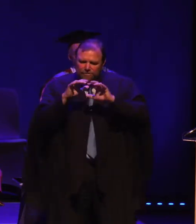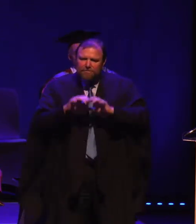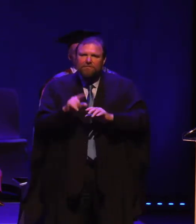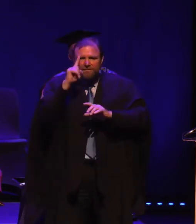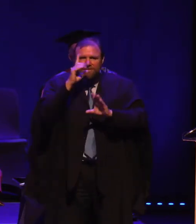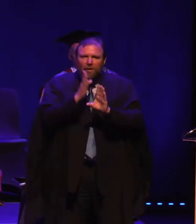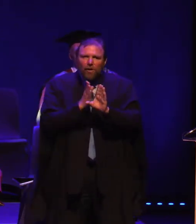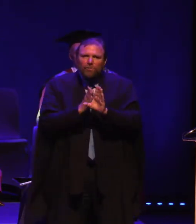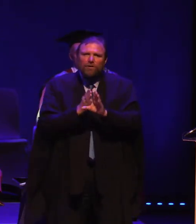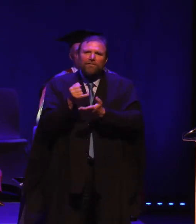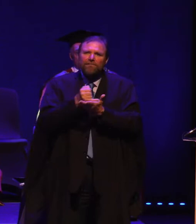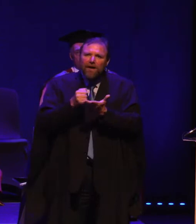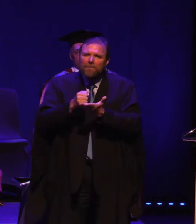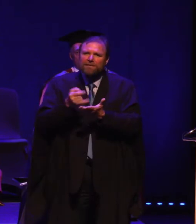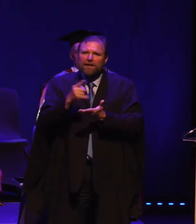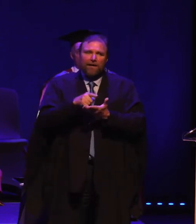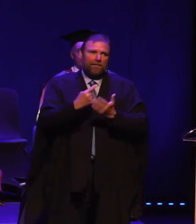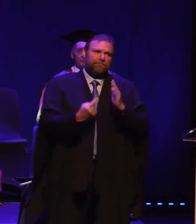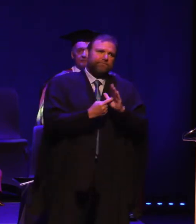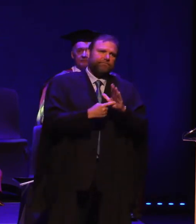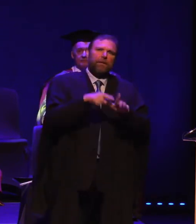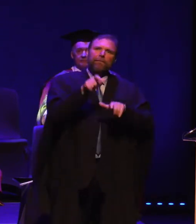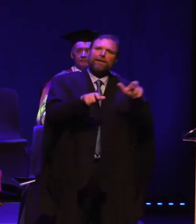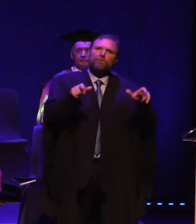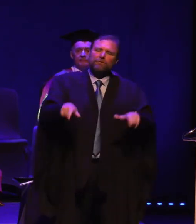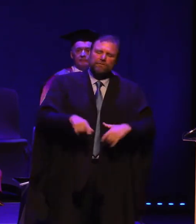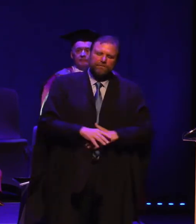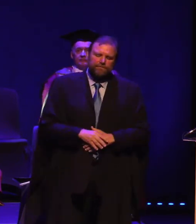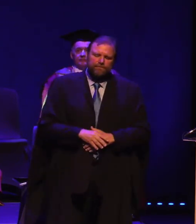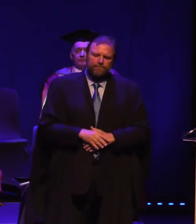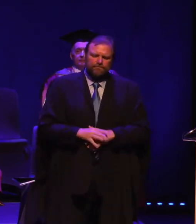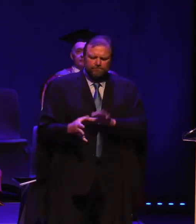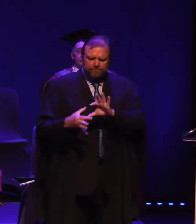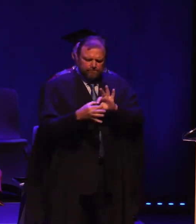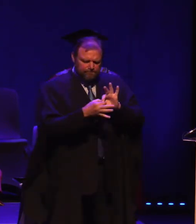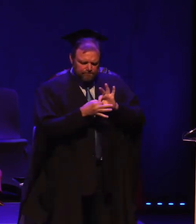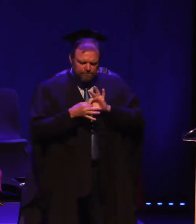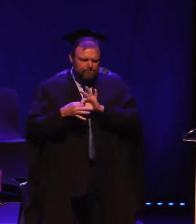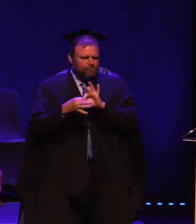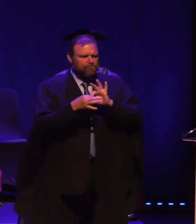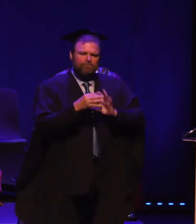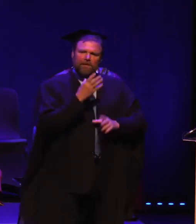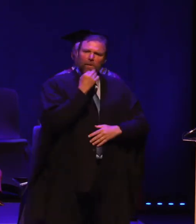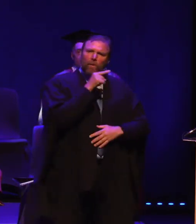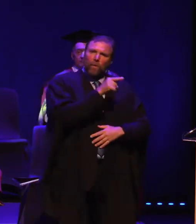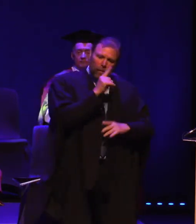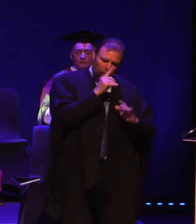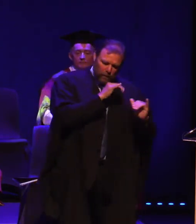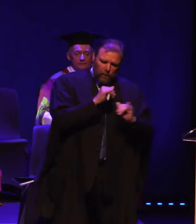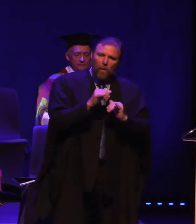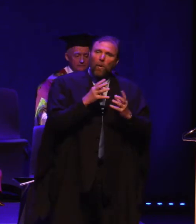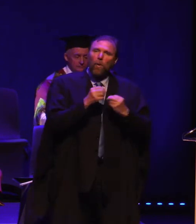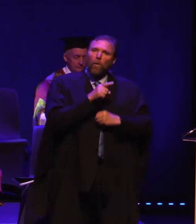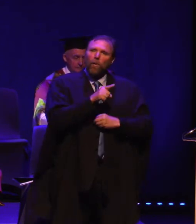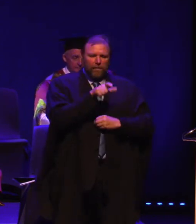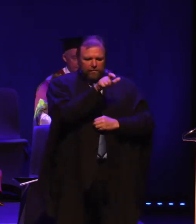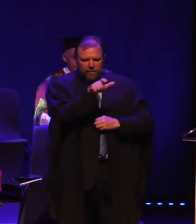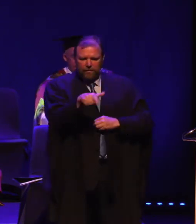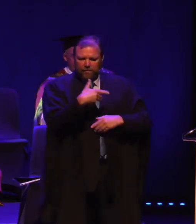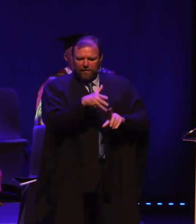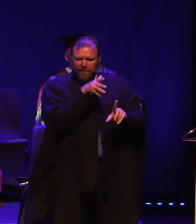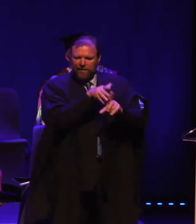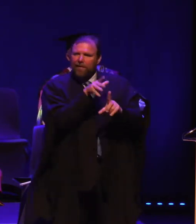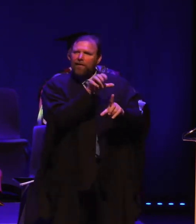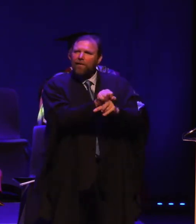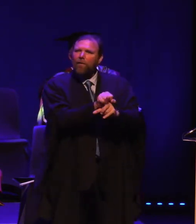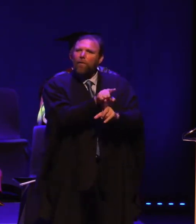pharmacy, and importantly, patients. Sarah tested the use of the Vista BP with patients diagnosed with high blood pressure